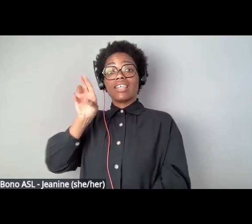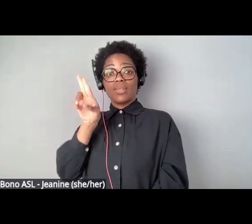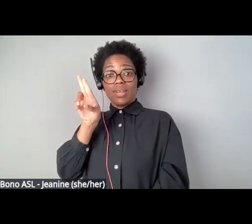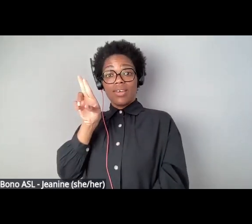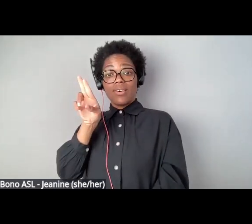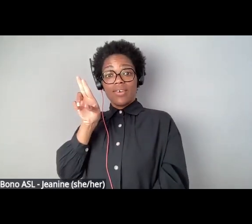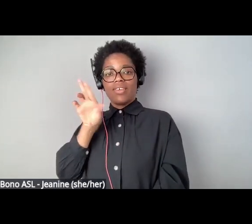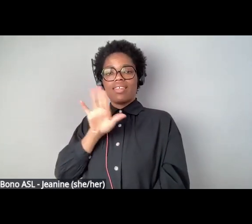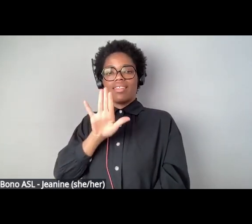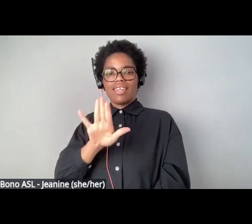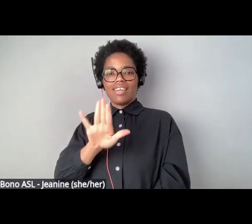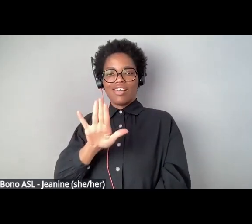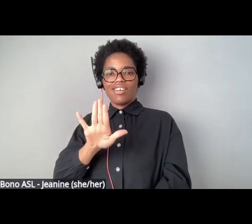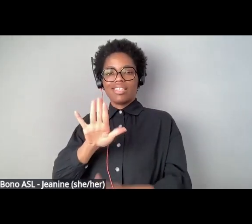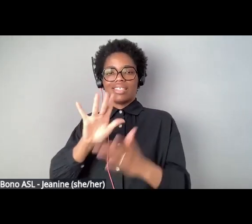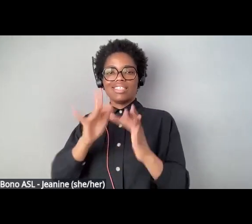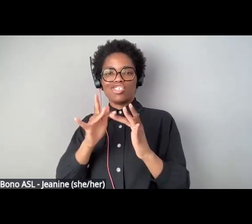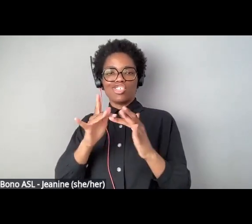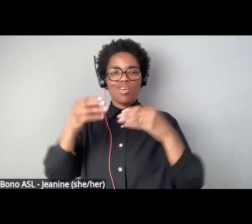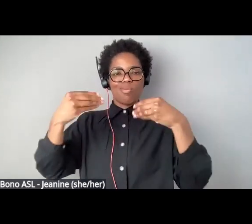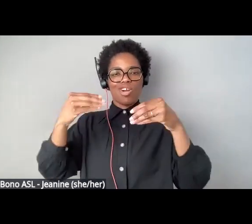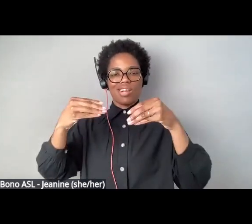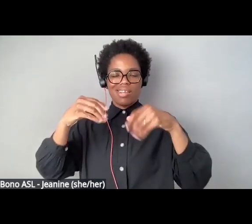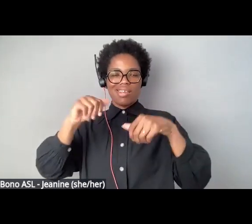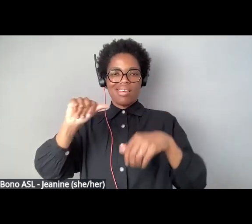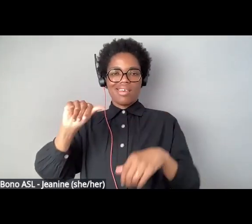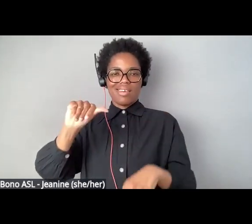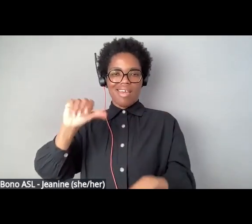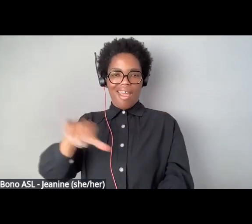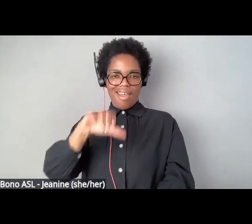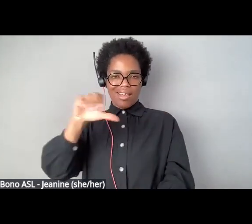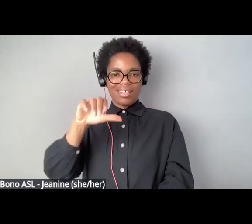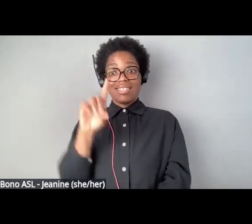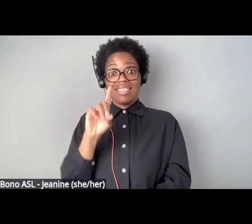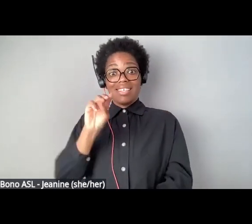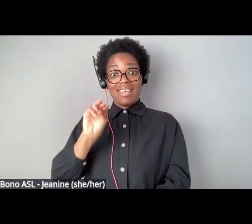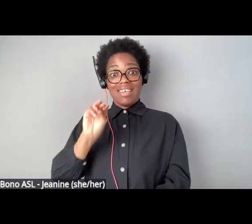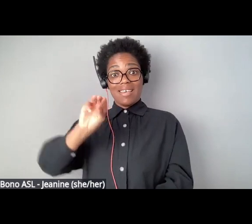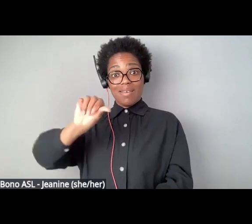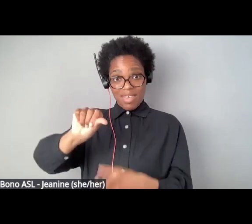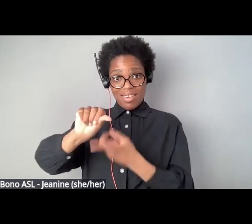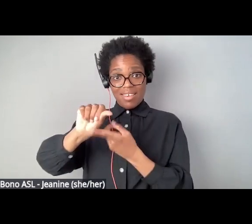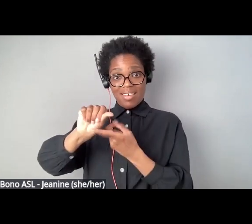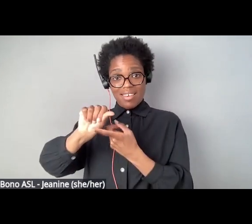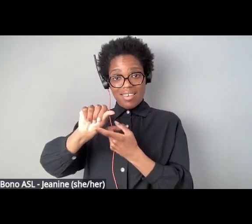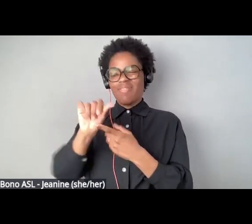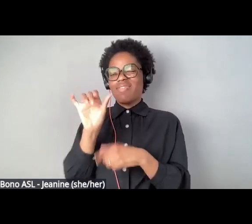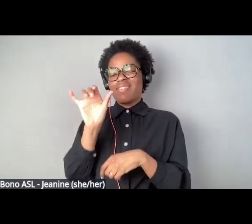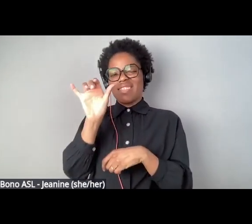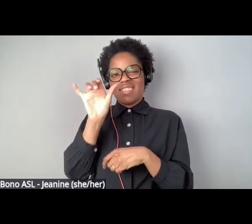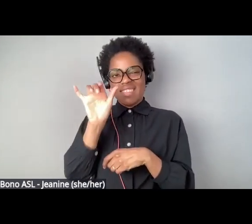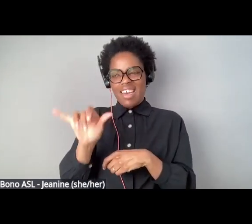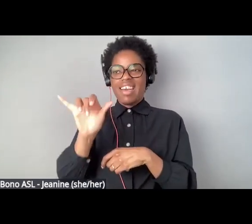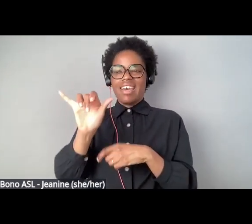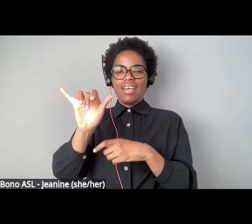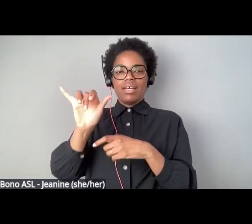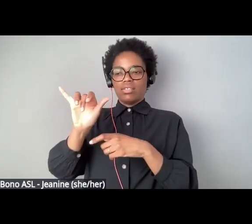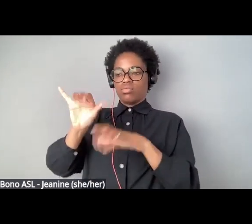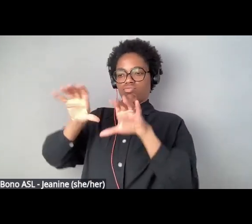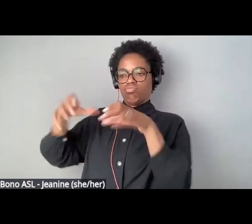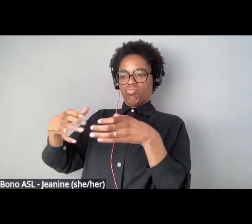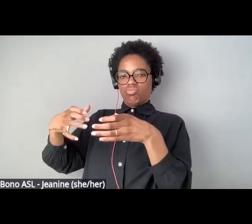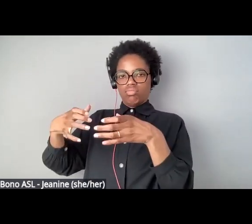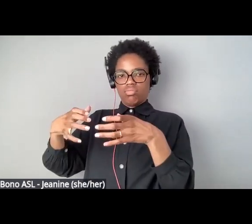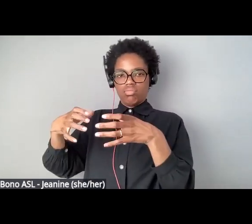their tech antitrust regulations. Both companies are throwing little baby fits and will appeal the fine, but regulation is